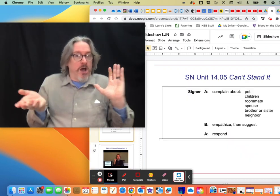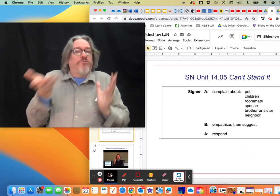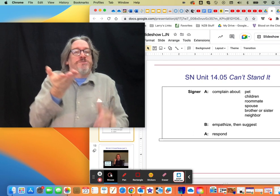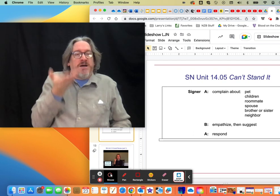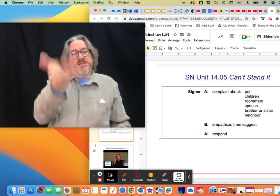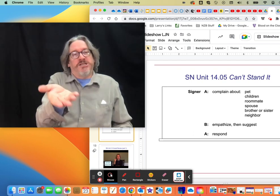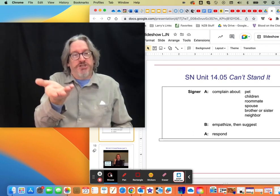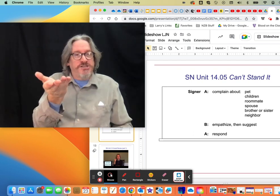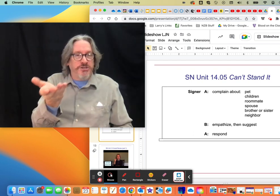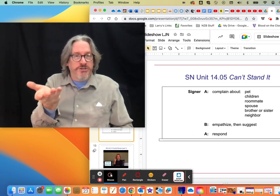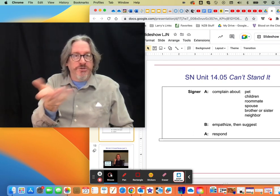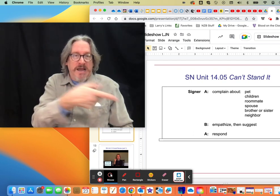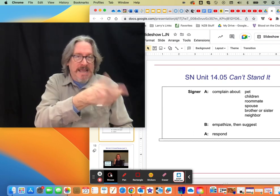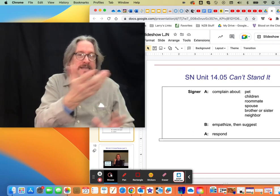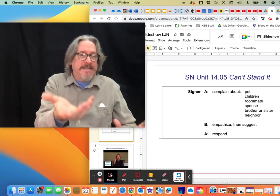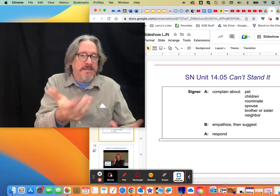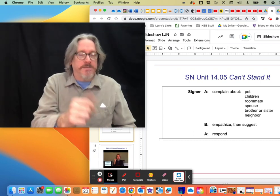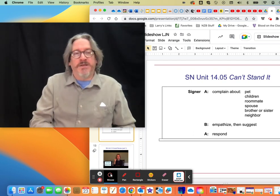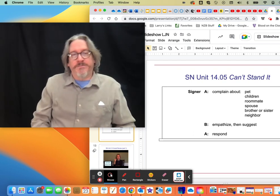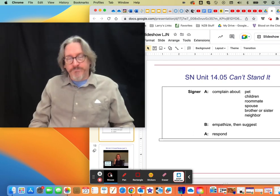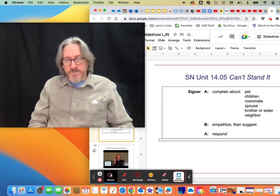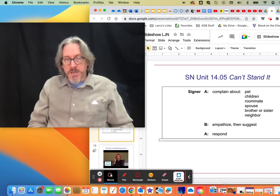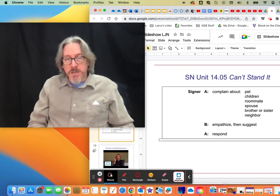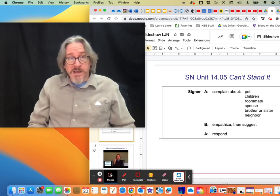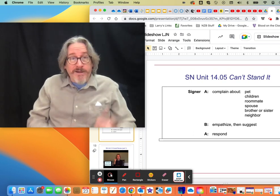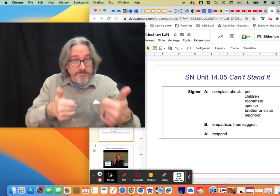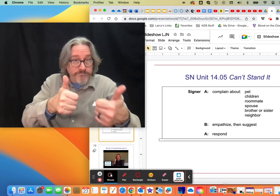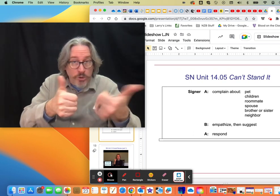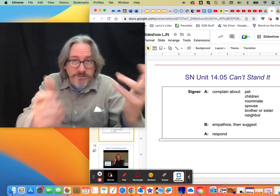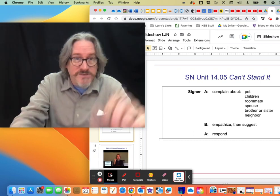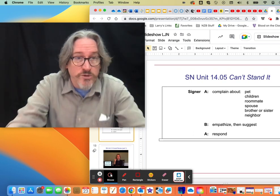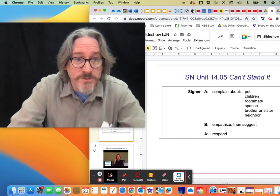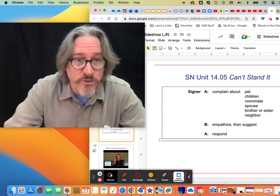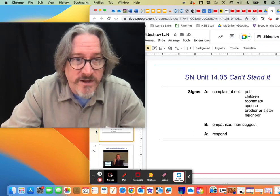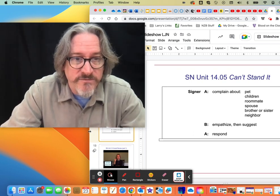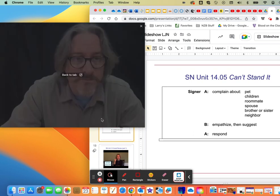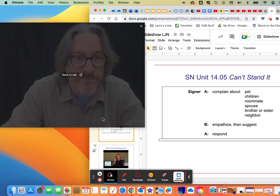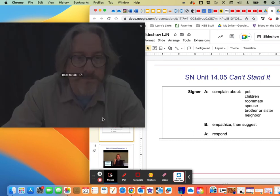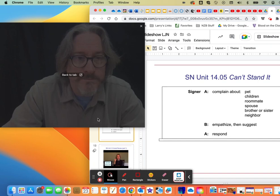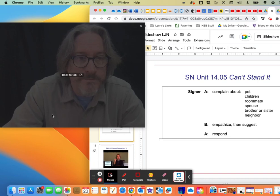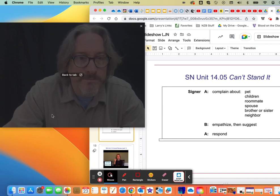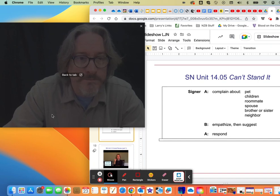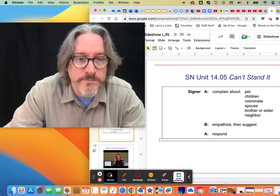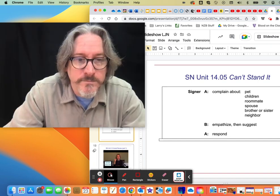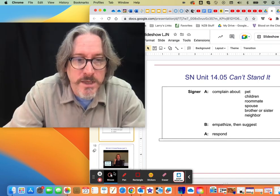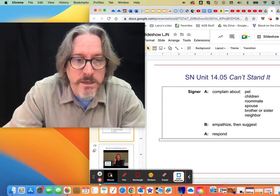about a response, a suggestion to I can't stand something. All right, cool. That's 14.5.